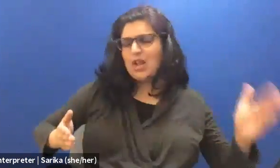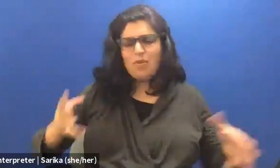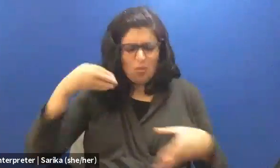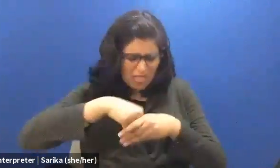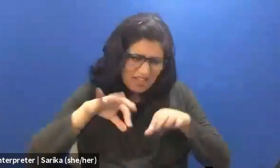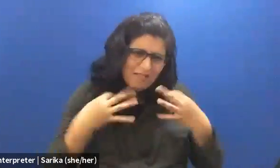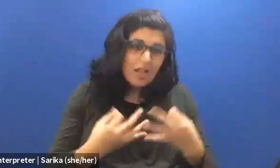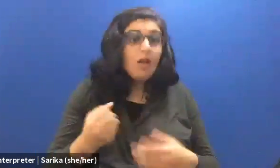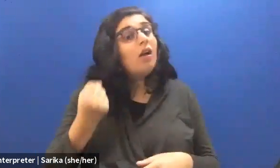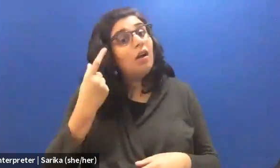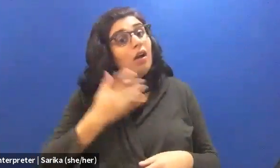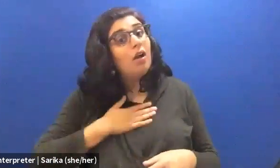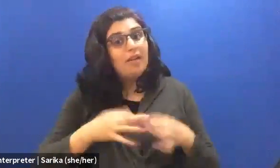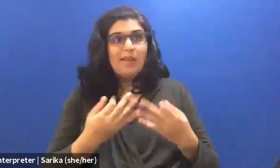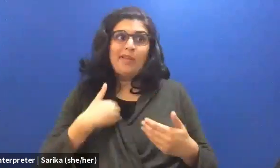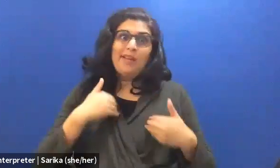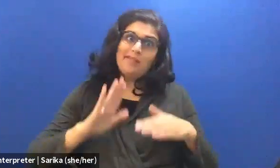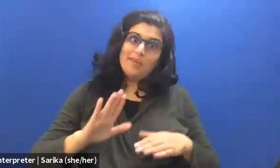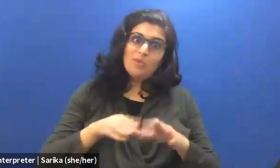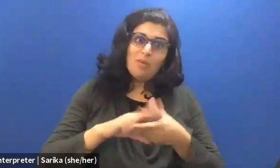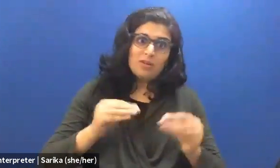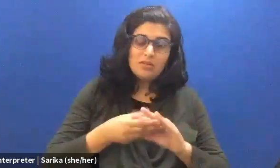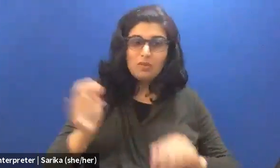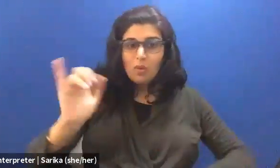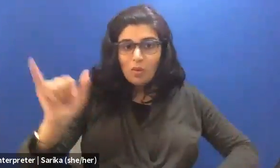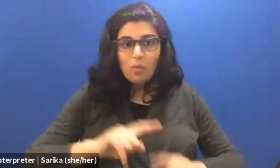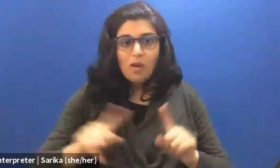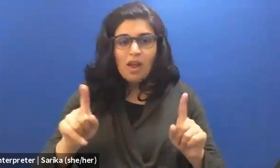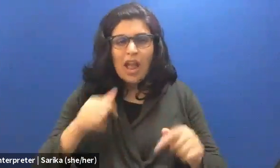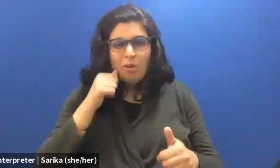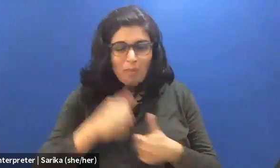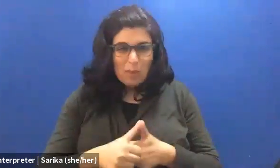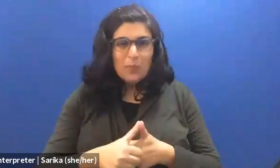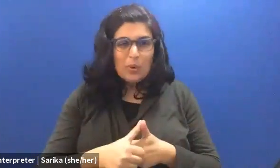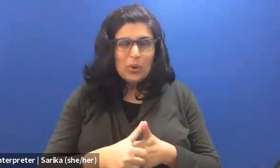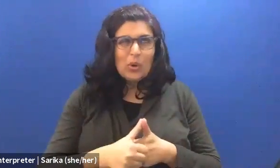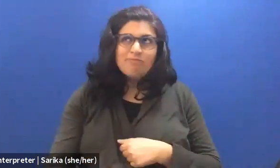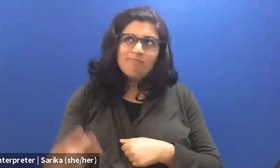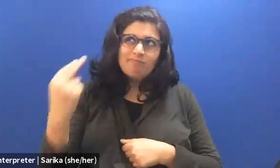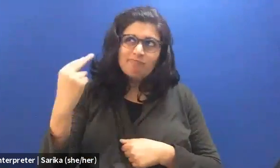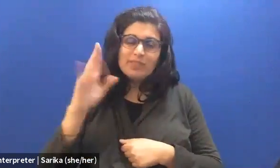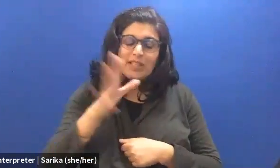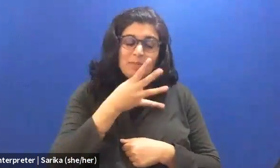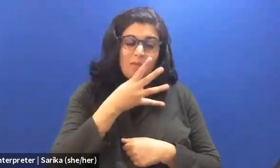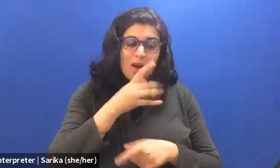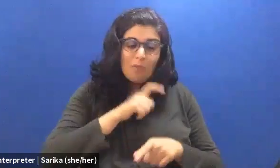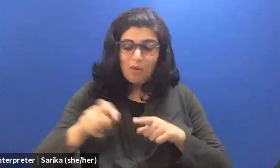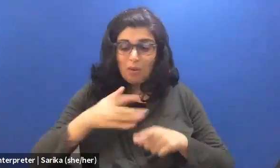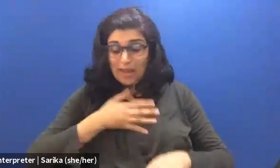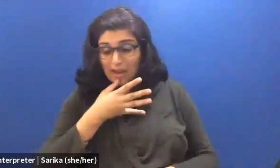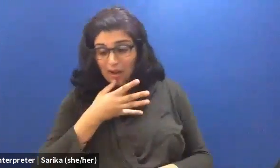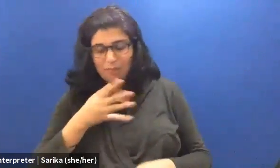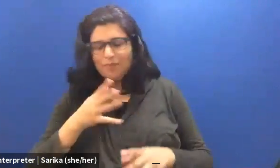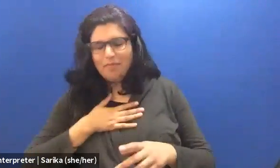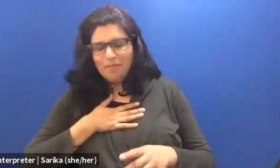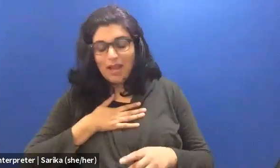of course, my family had their own stories too. But I can remember his mother calling my house,